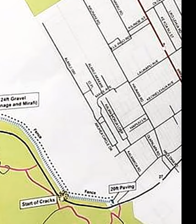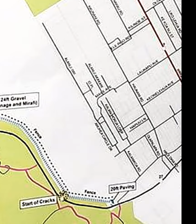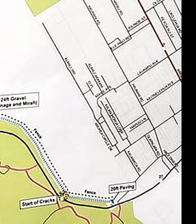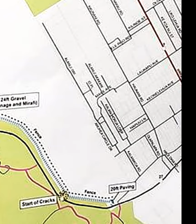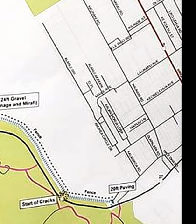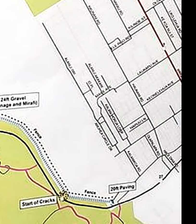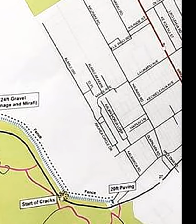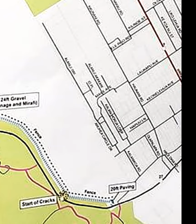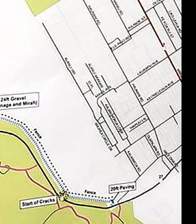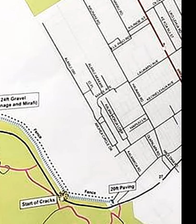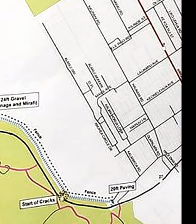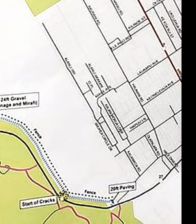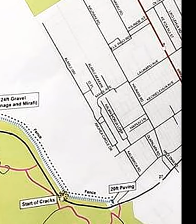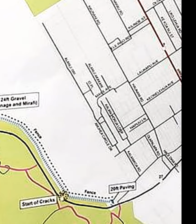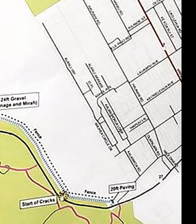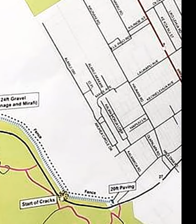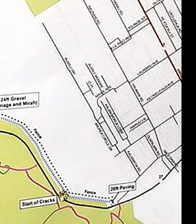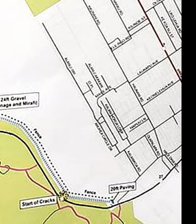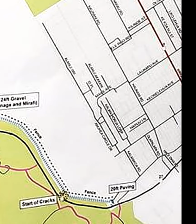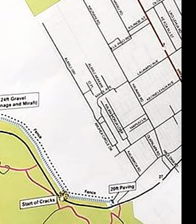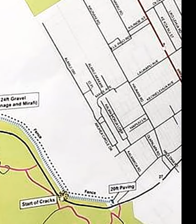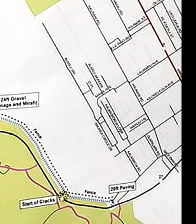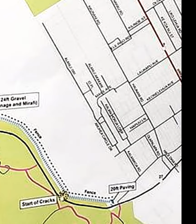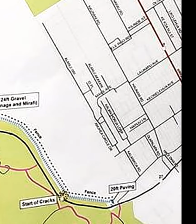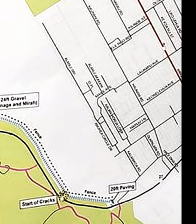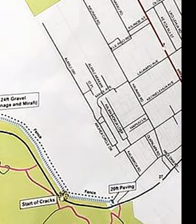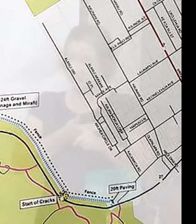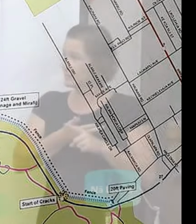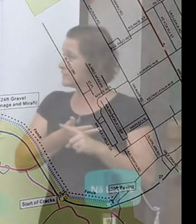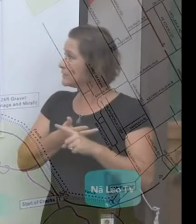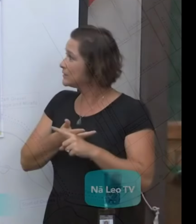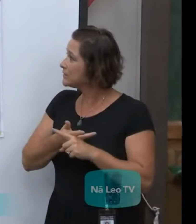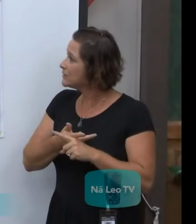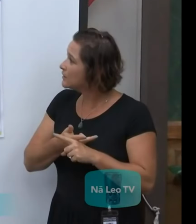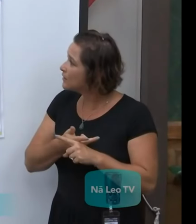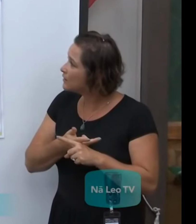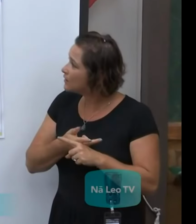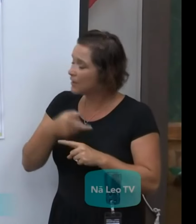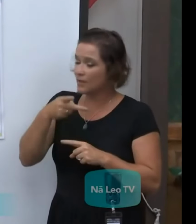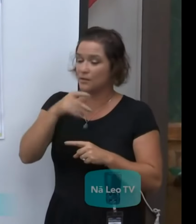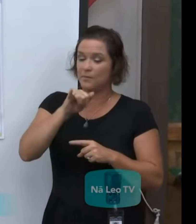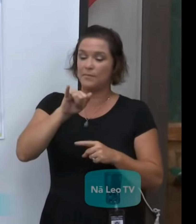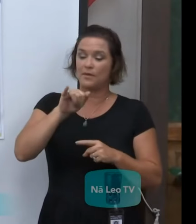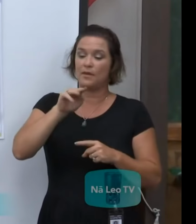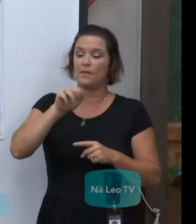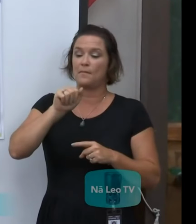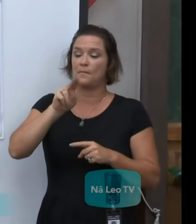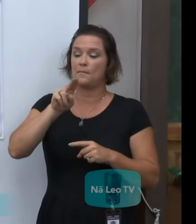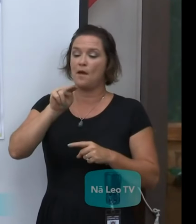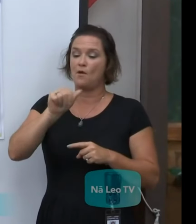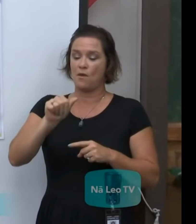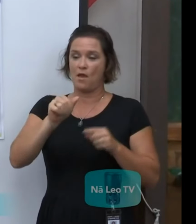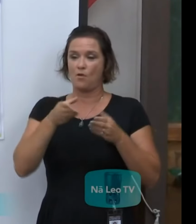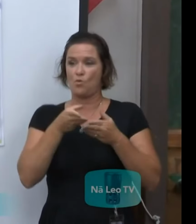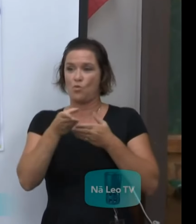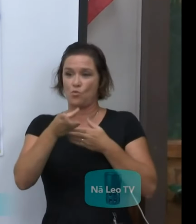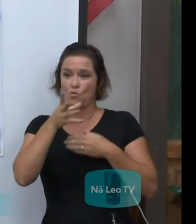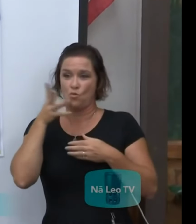The second option, probably take about 3 months. That's all the way in the back of P.E. Mauna, goes through the